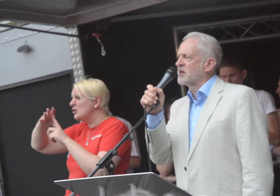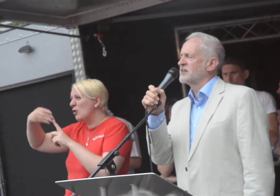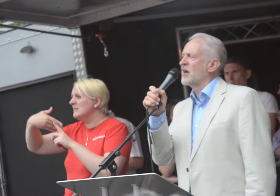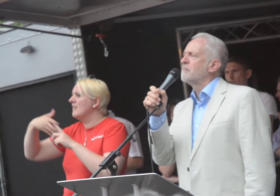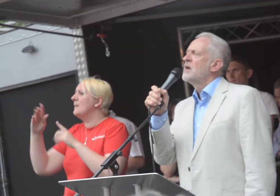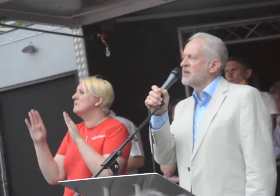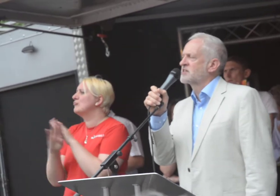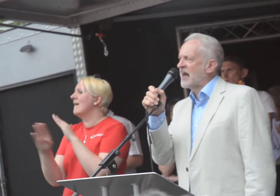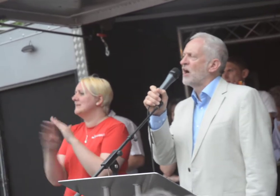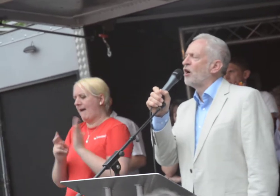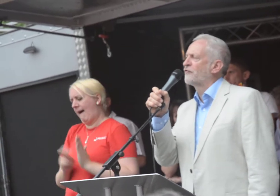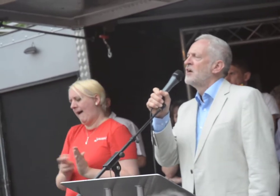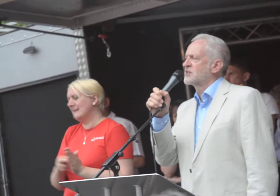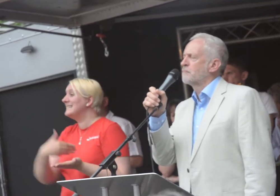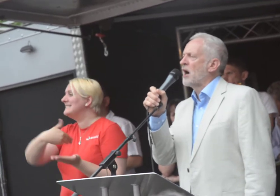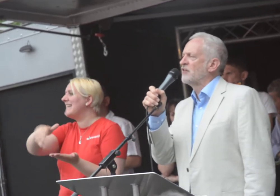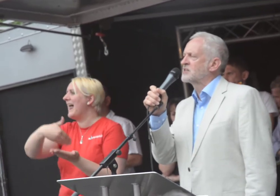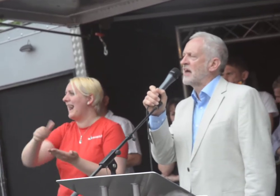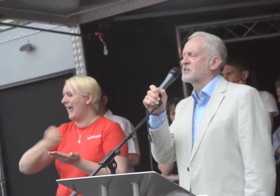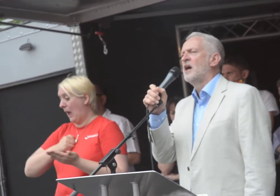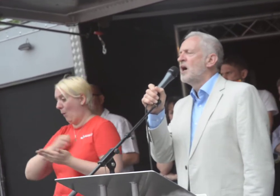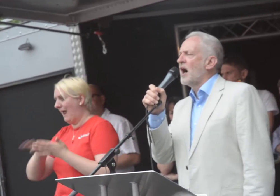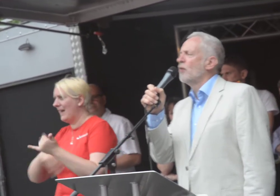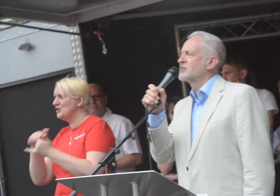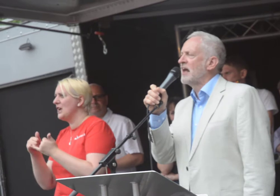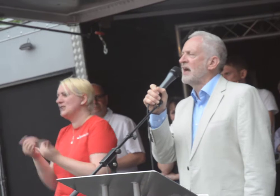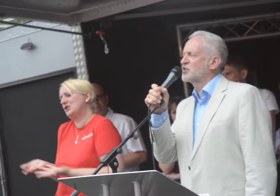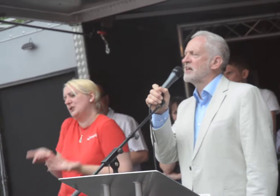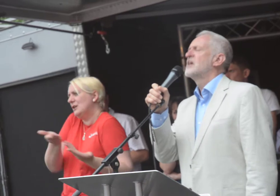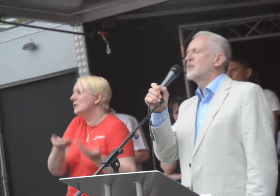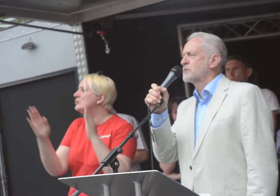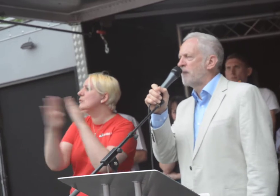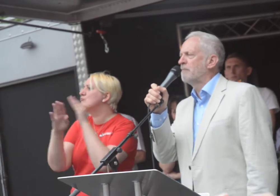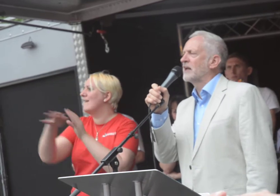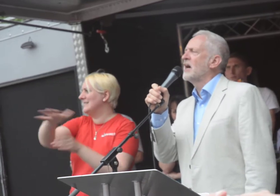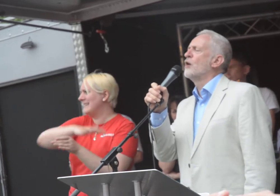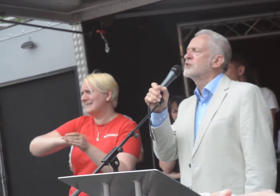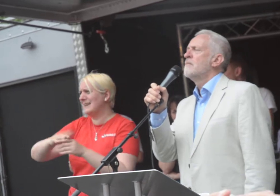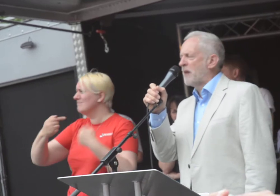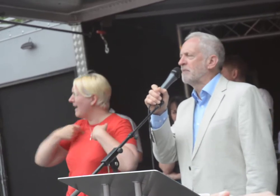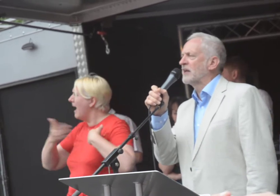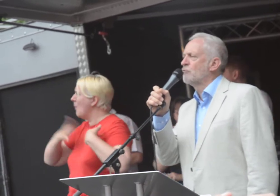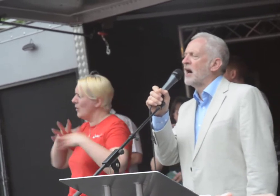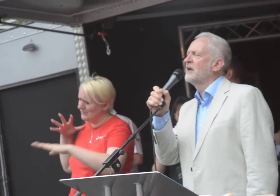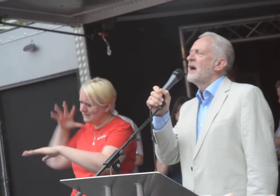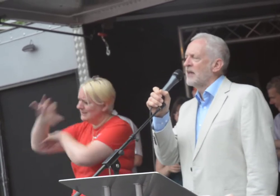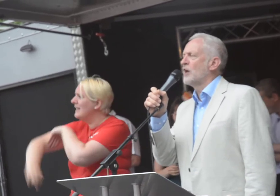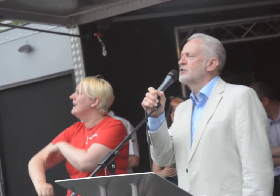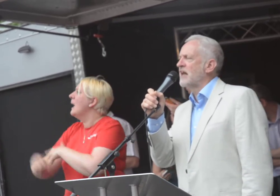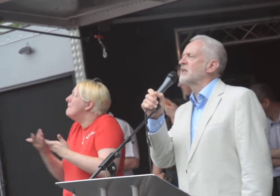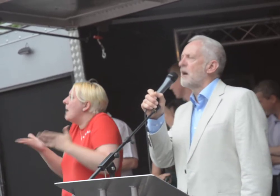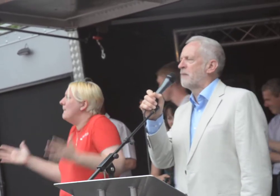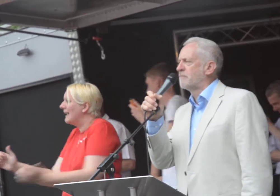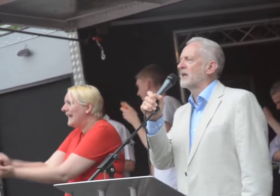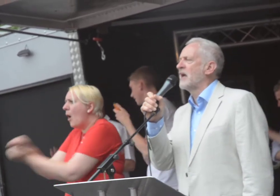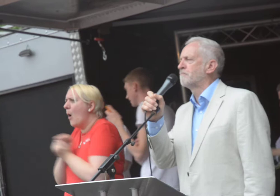it up, cut it up, and sell it off to the private sector. I want an NHS that's publicly owned, publicly run, and those